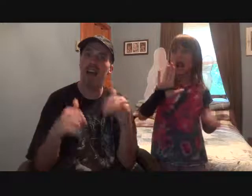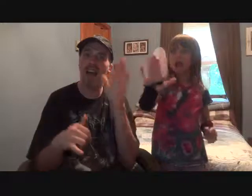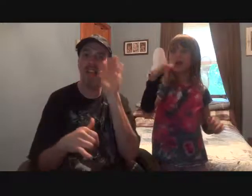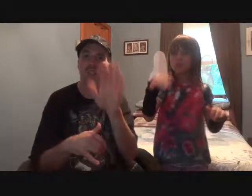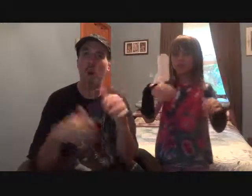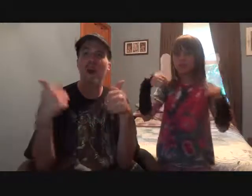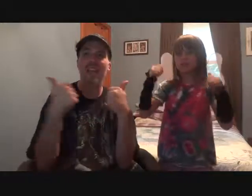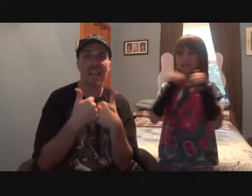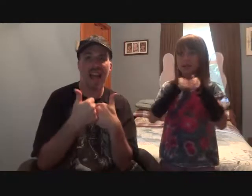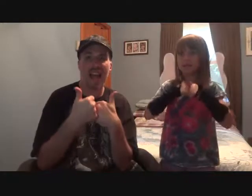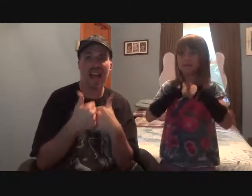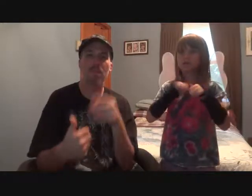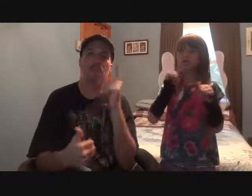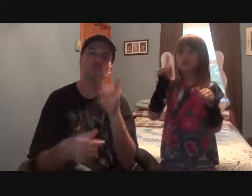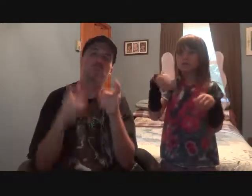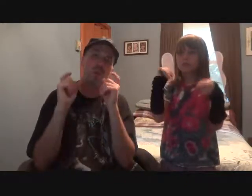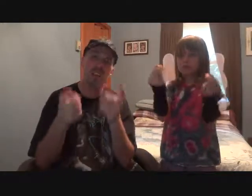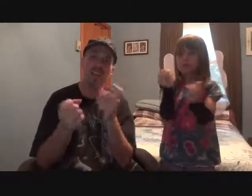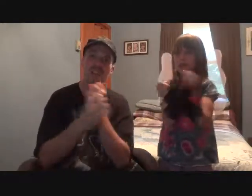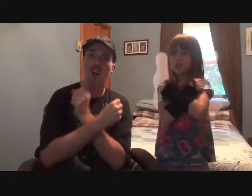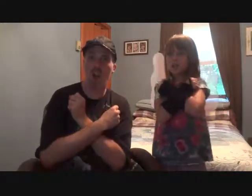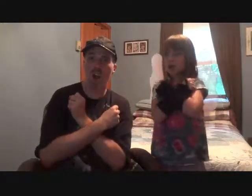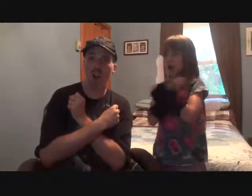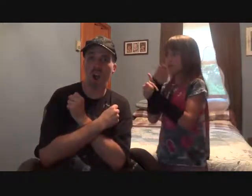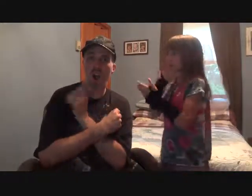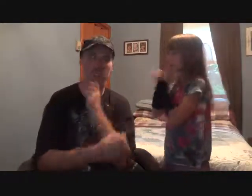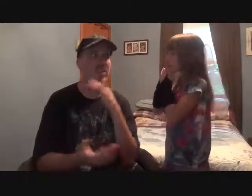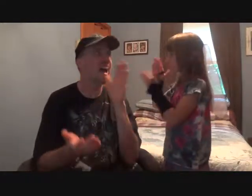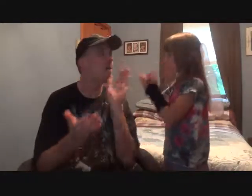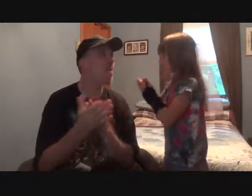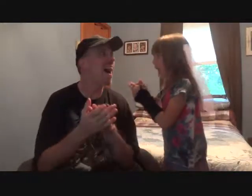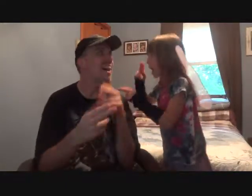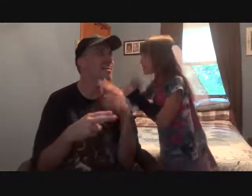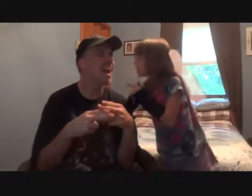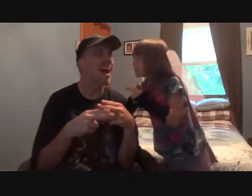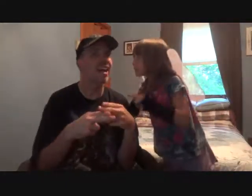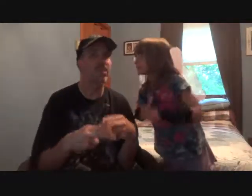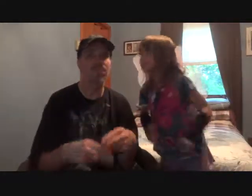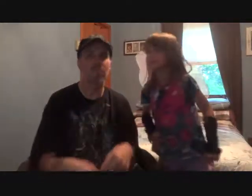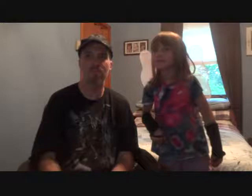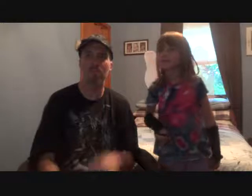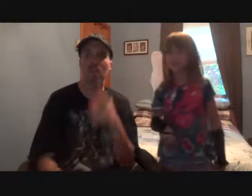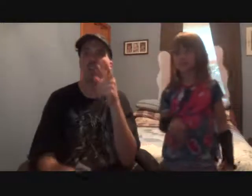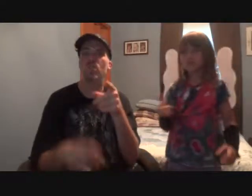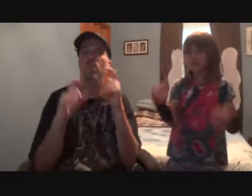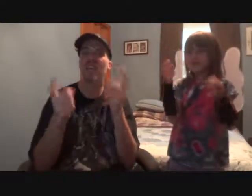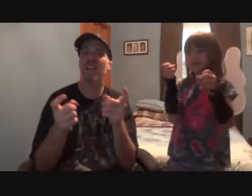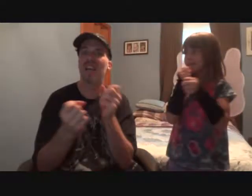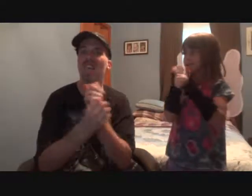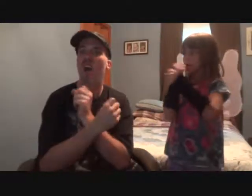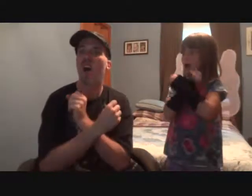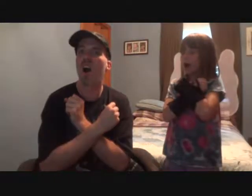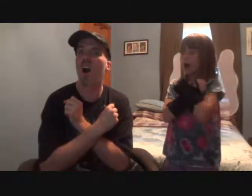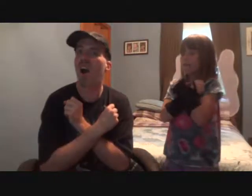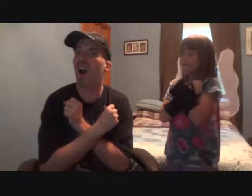play your game You get love, man, baby You get love